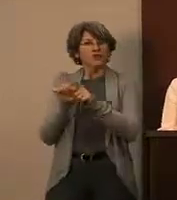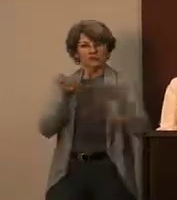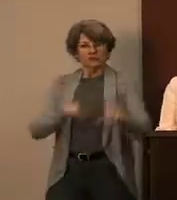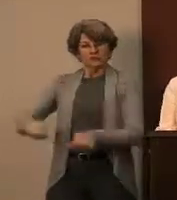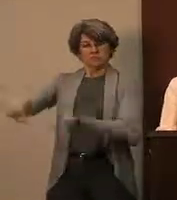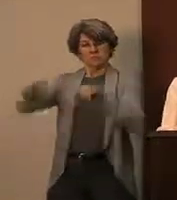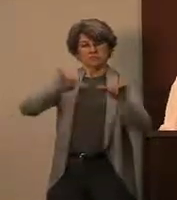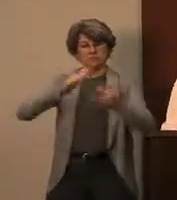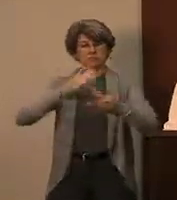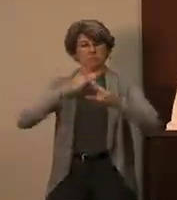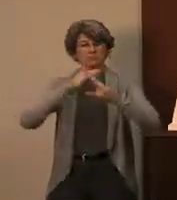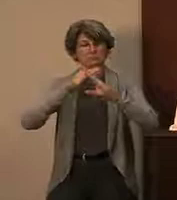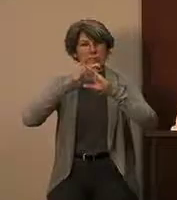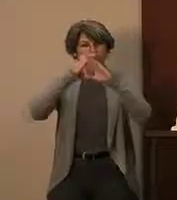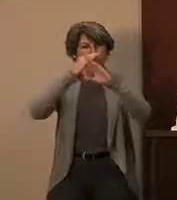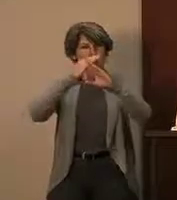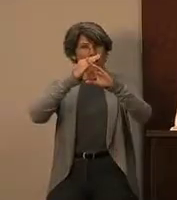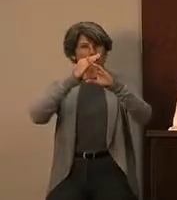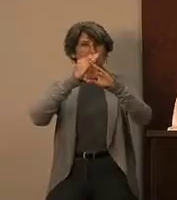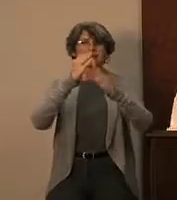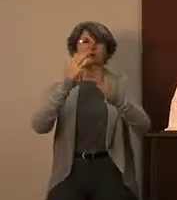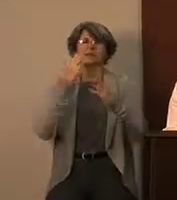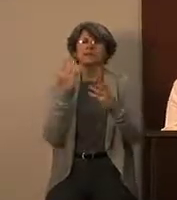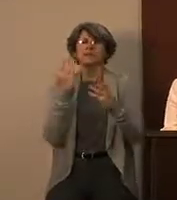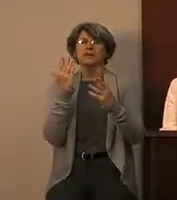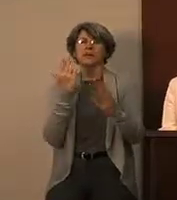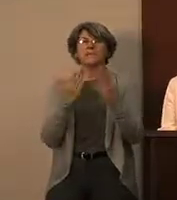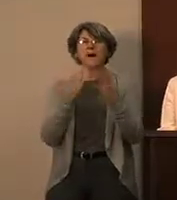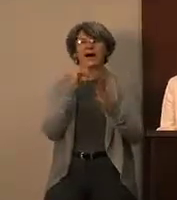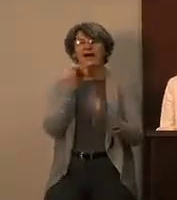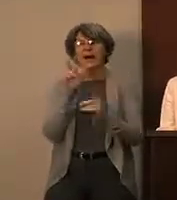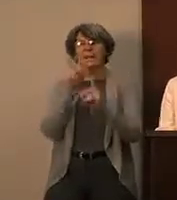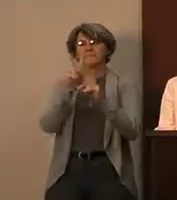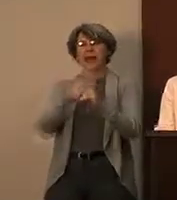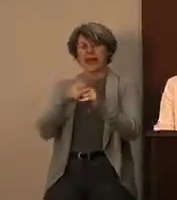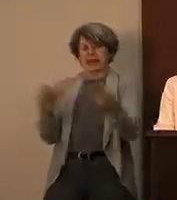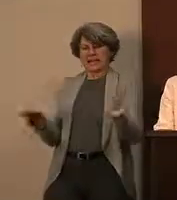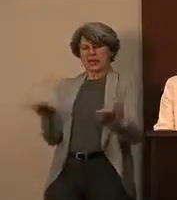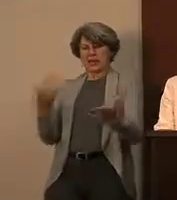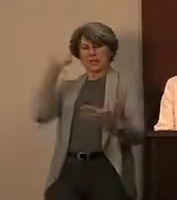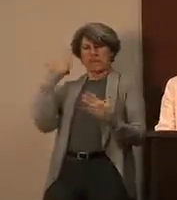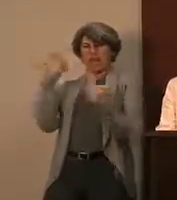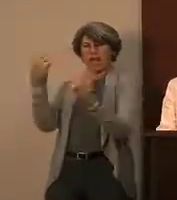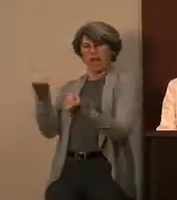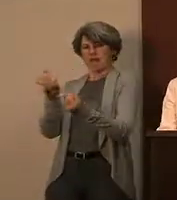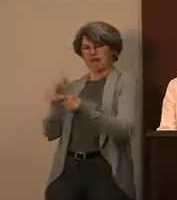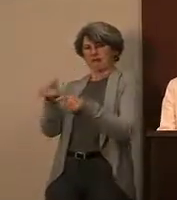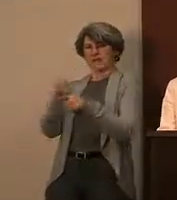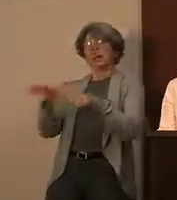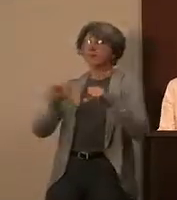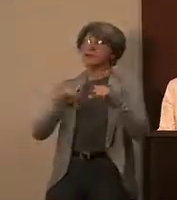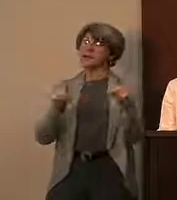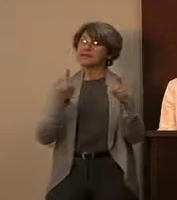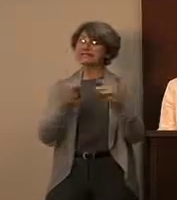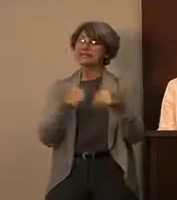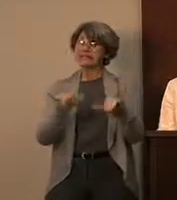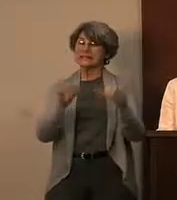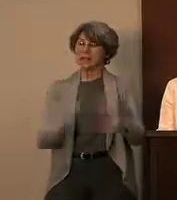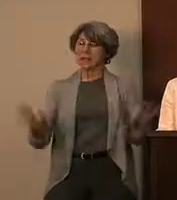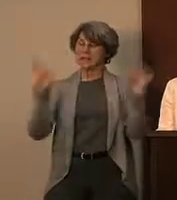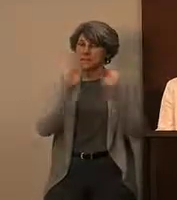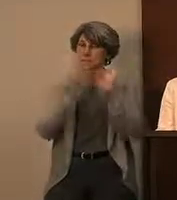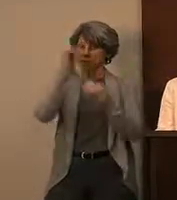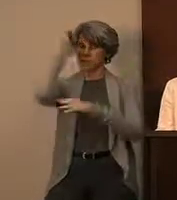precautions that's very important and may not apply directly to the mental health care workers, but it's still very, very important and needs